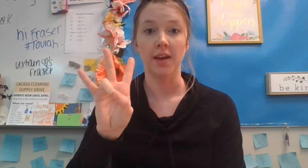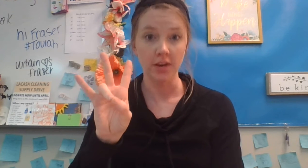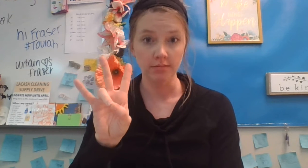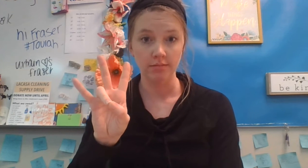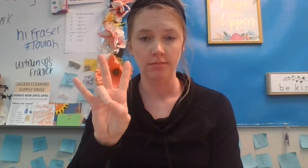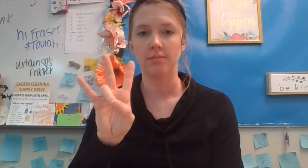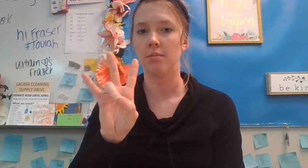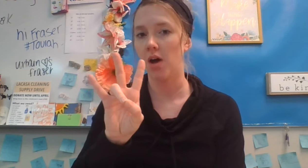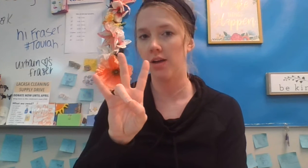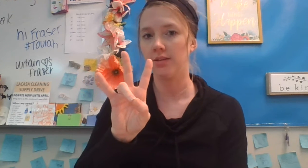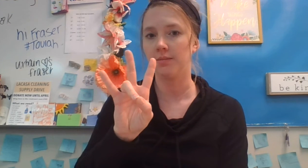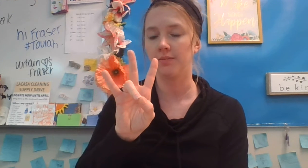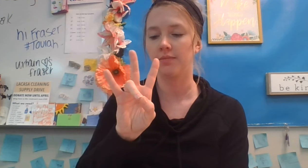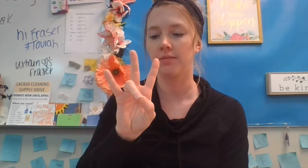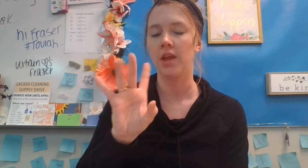527, pause.